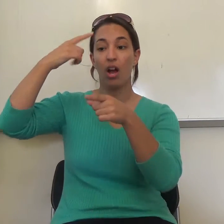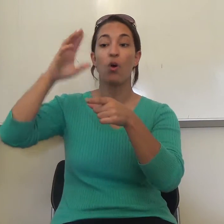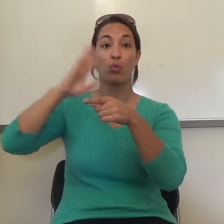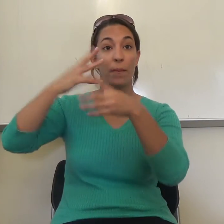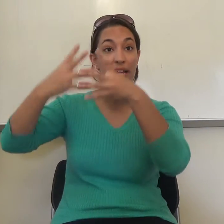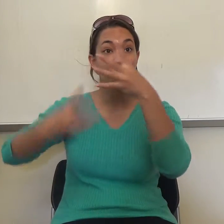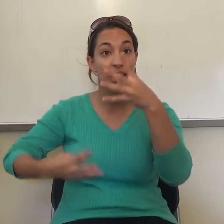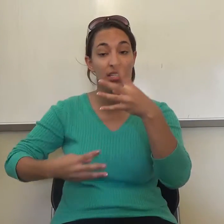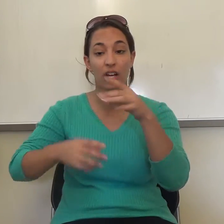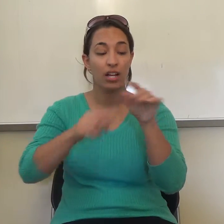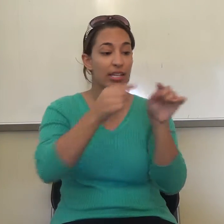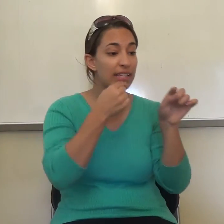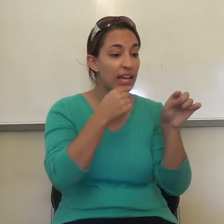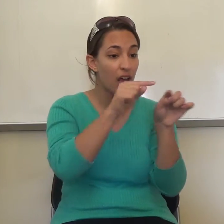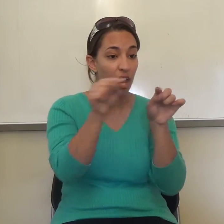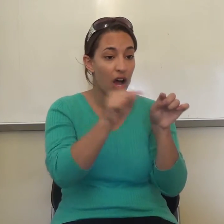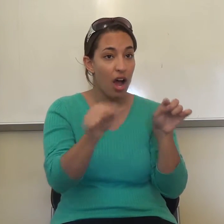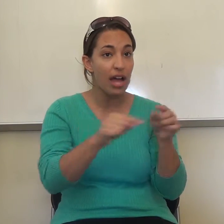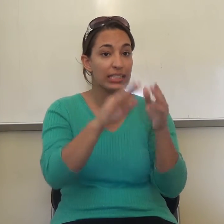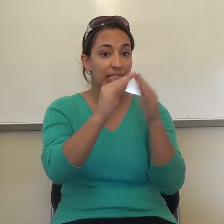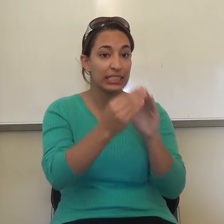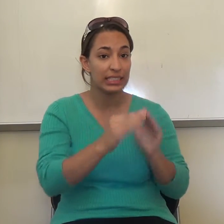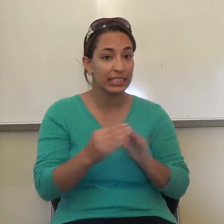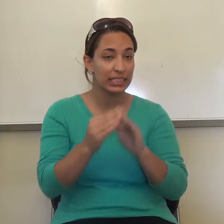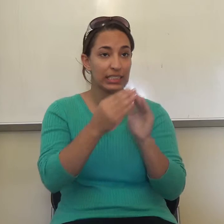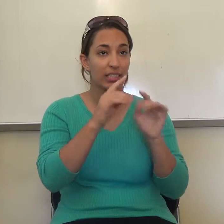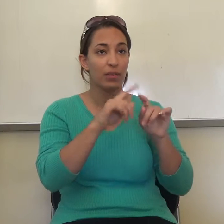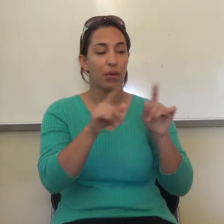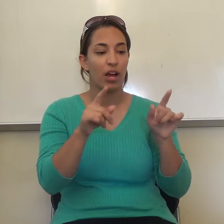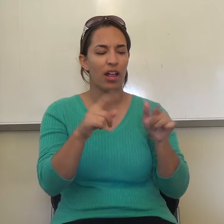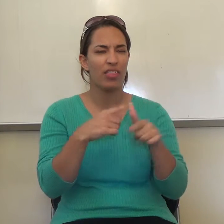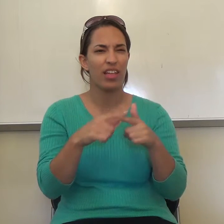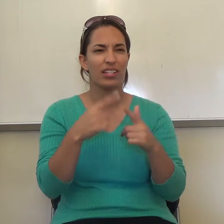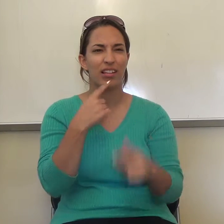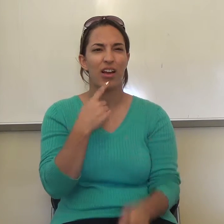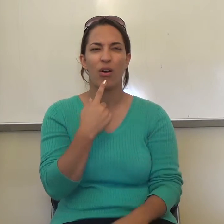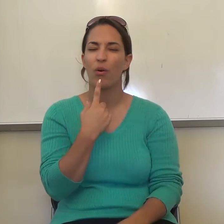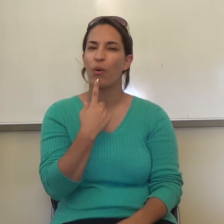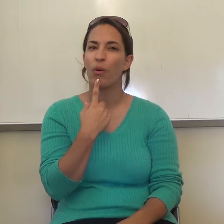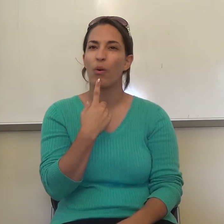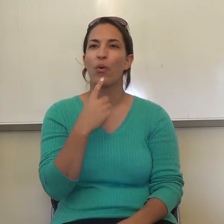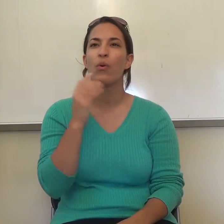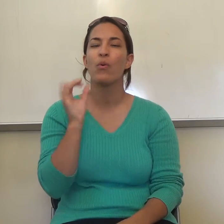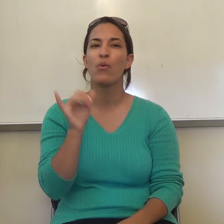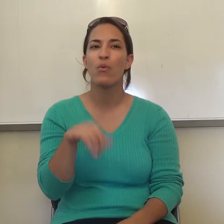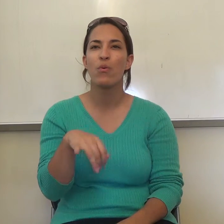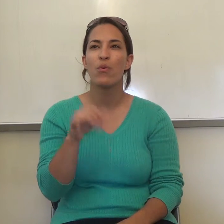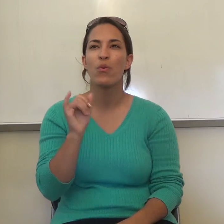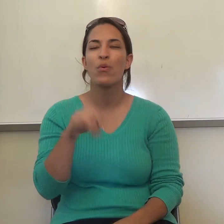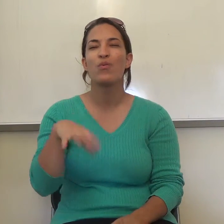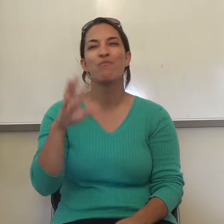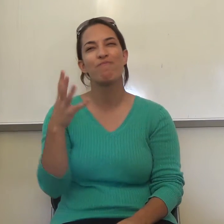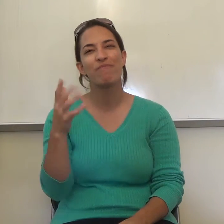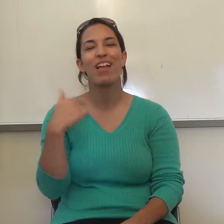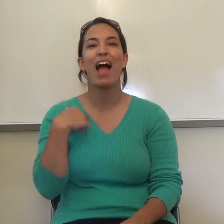bunch of cities, I gotta make this list. But then you realize, well, I could just, like you did here, I could just highlight